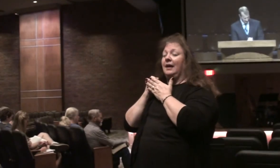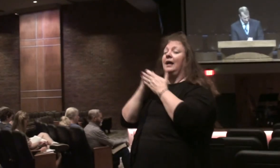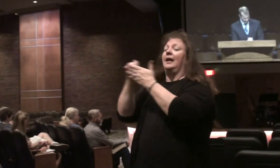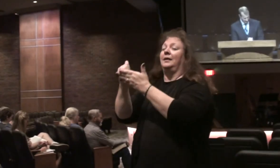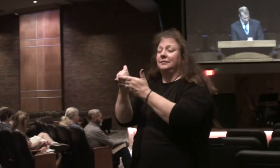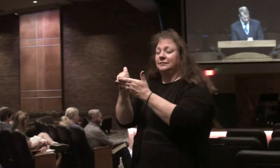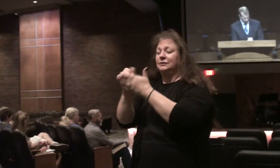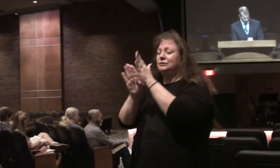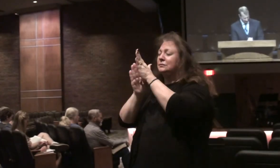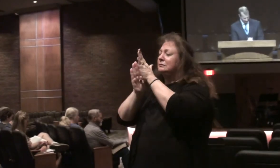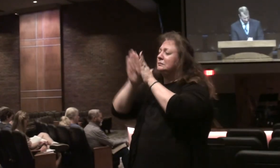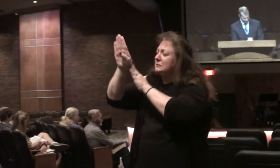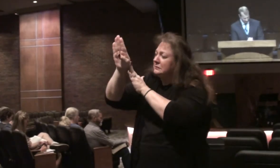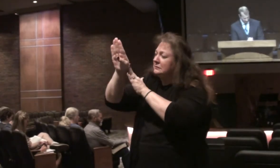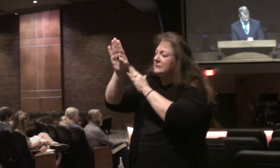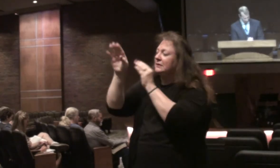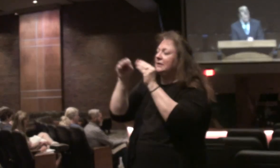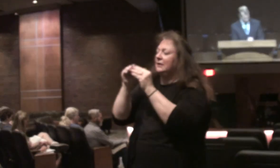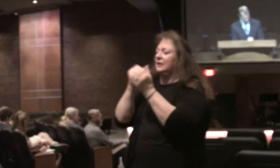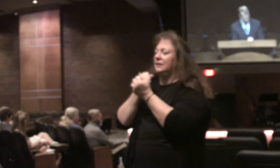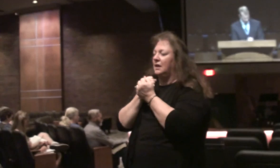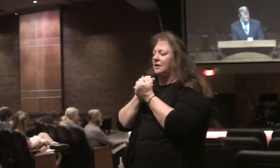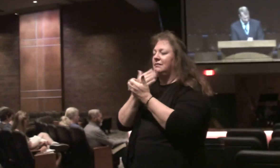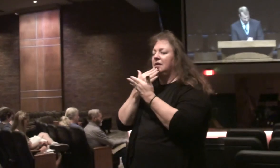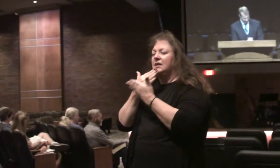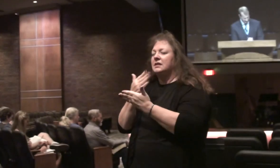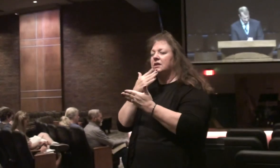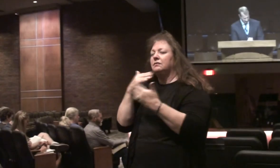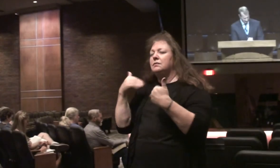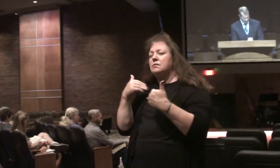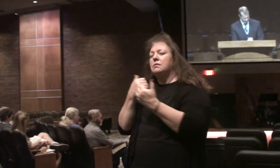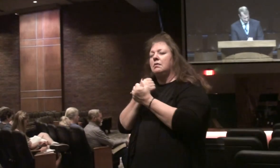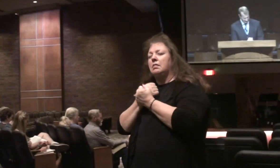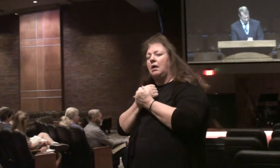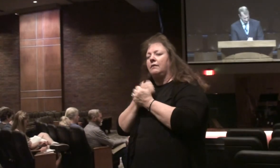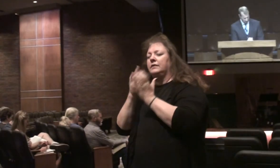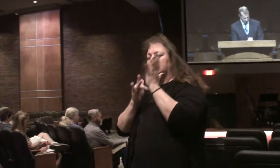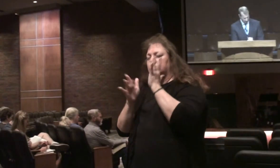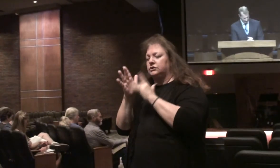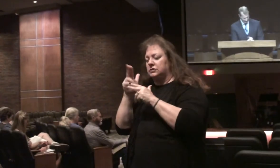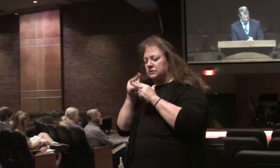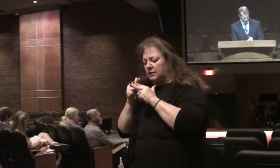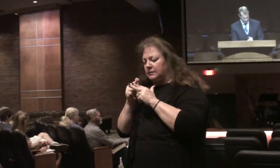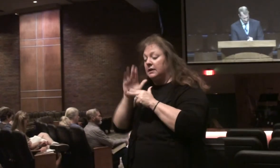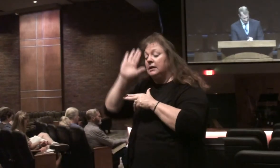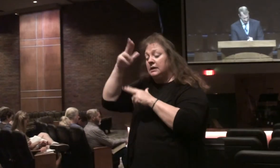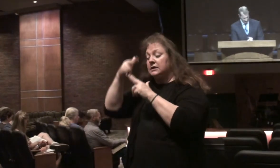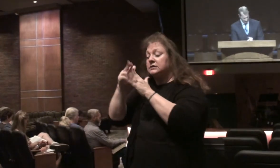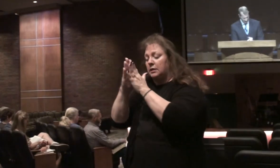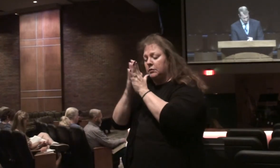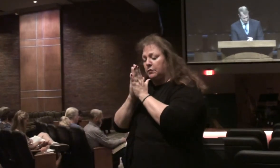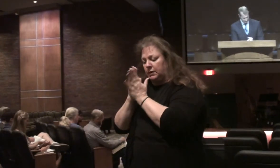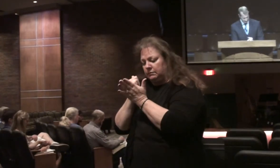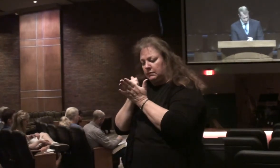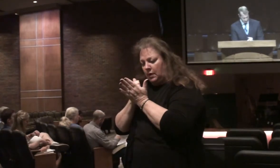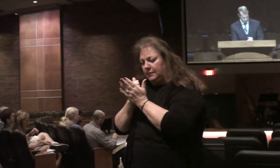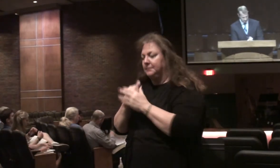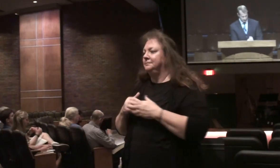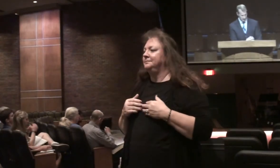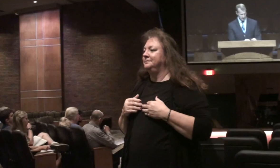to excel still more in love. Thank you for your great love for us in Christ Jesus. We pray in his name. Amen.